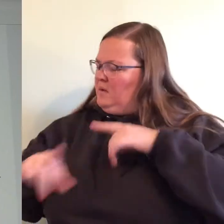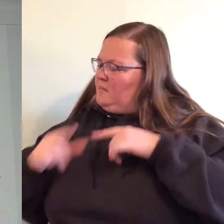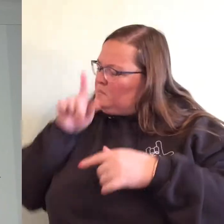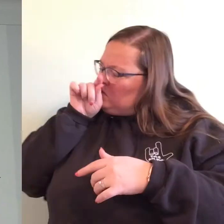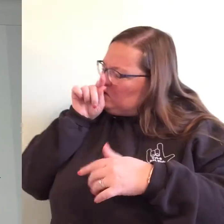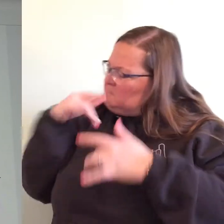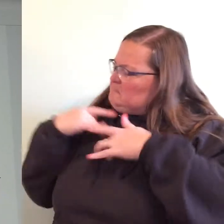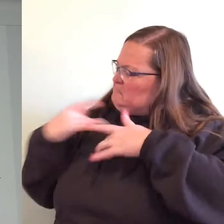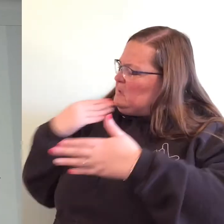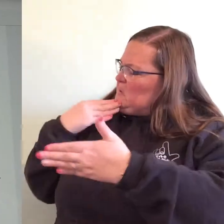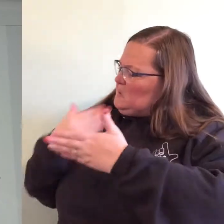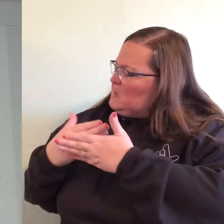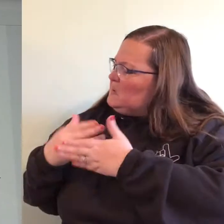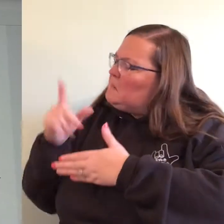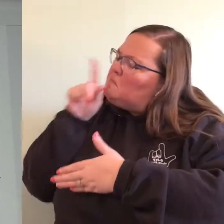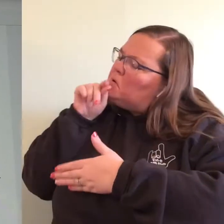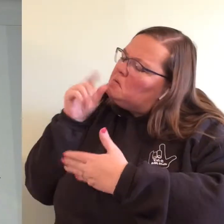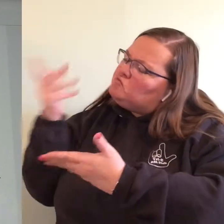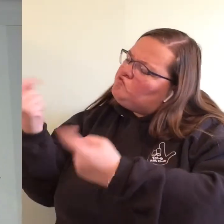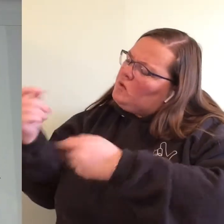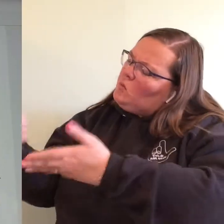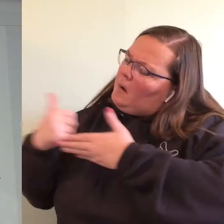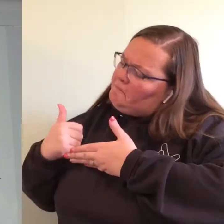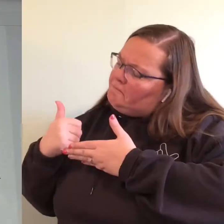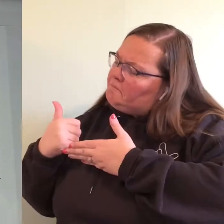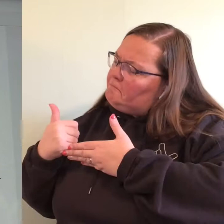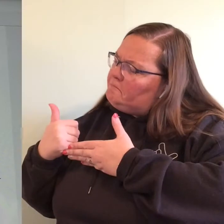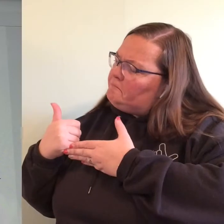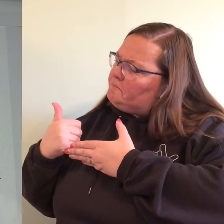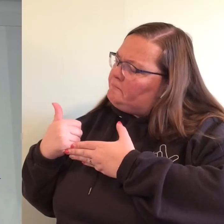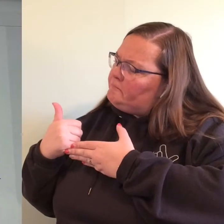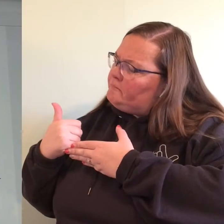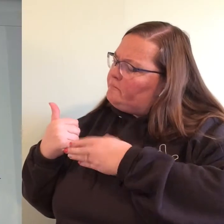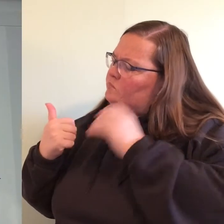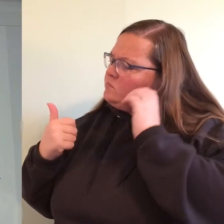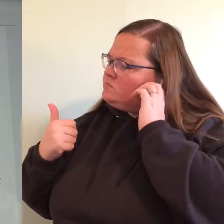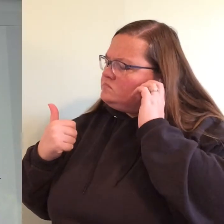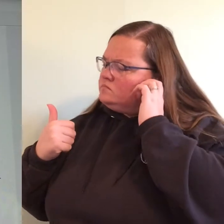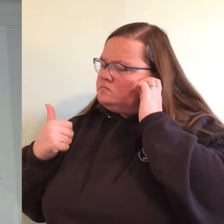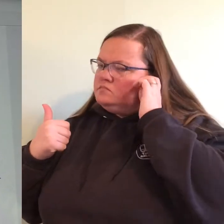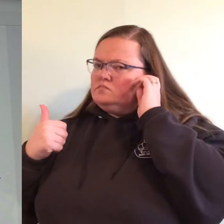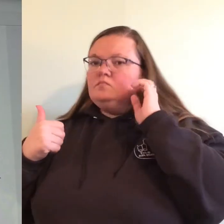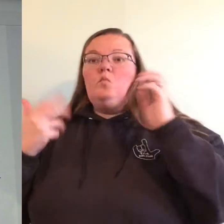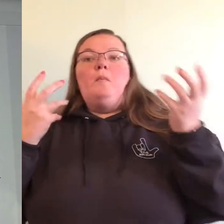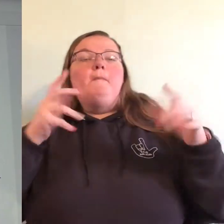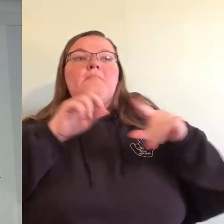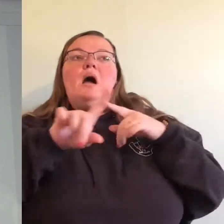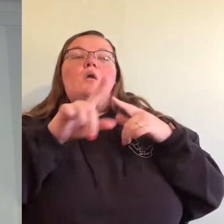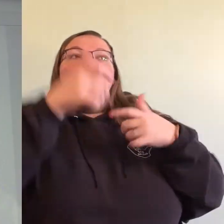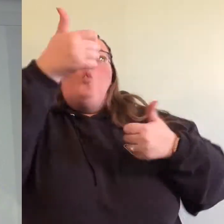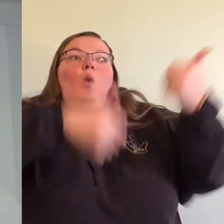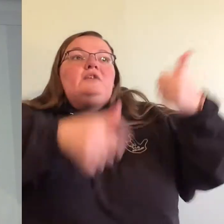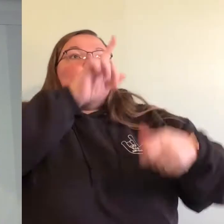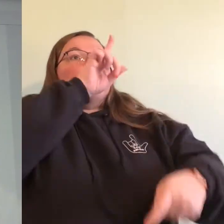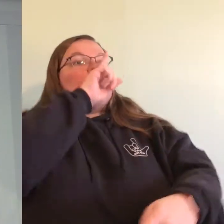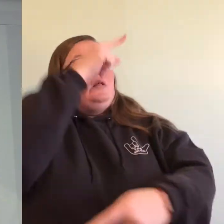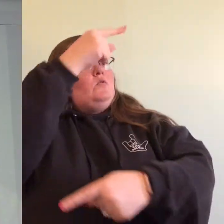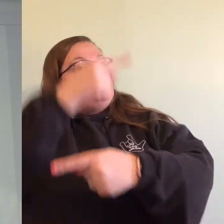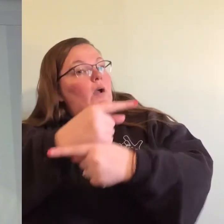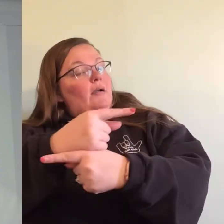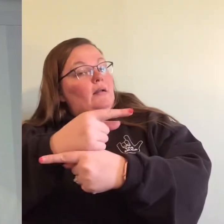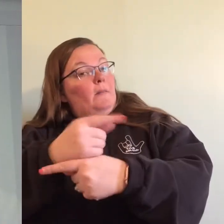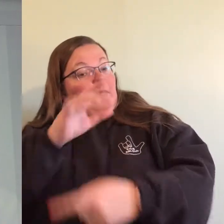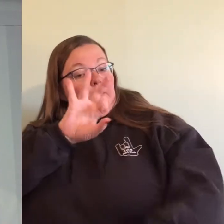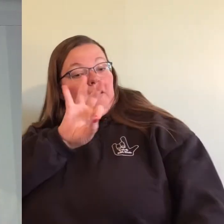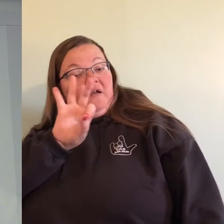stories I've read. I'm sure a robin wouldn't be on the wrong side. If it comes to that, which is the right side?" How do we